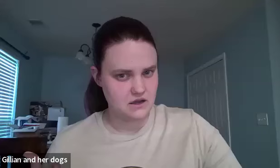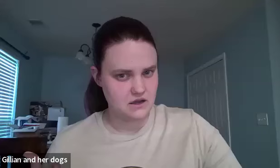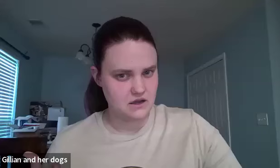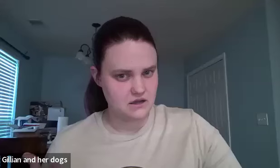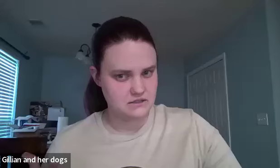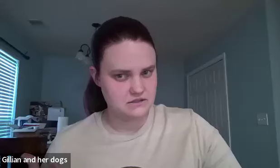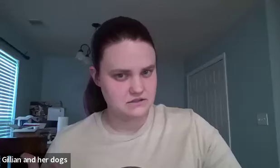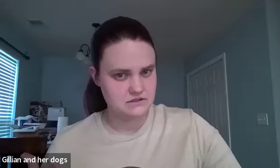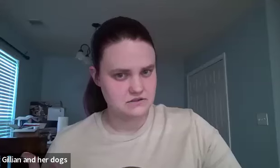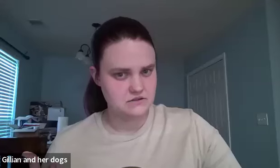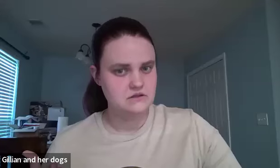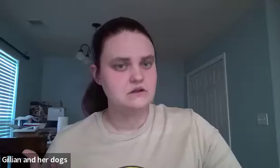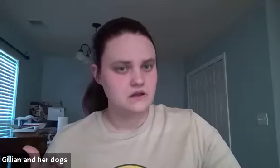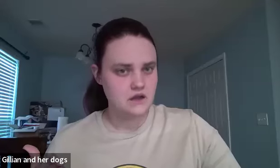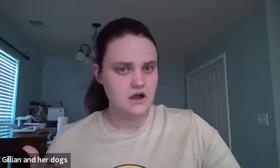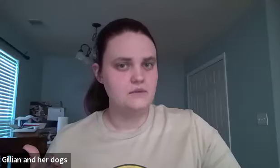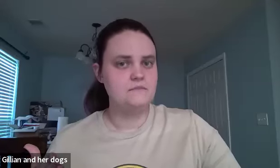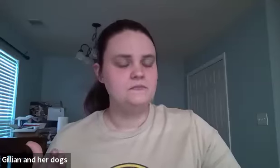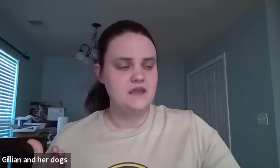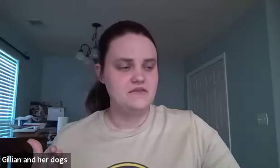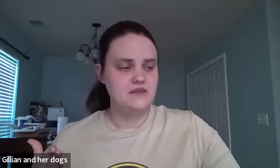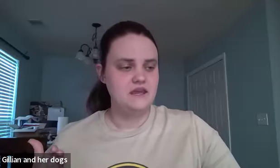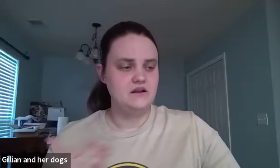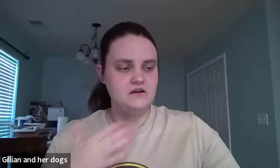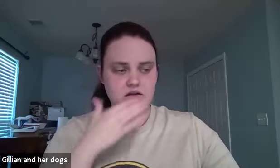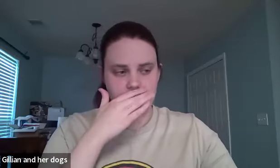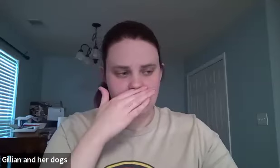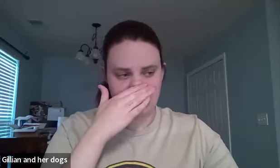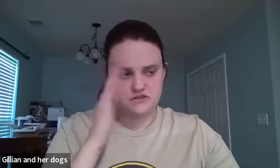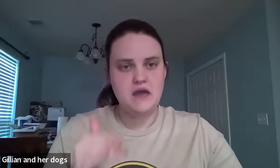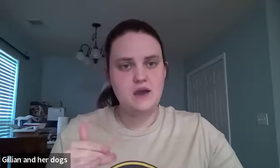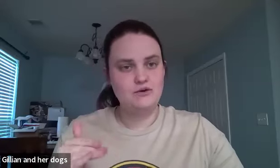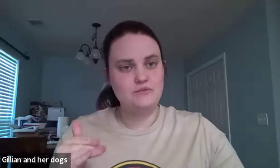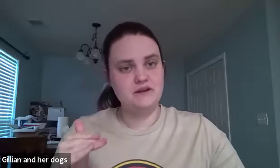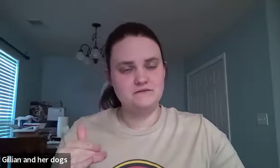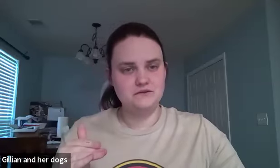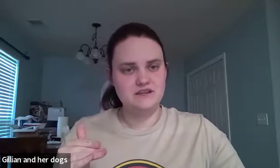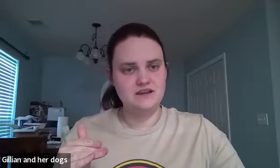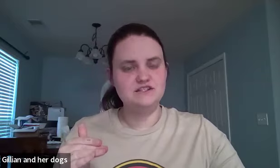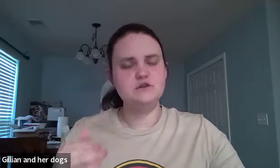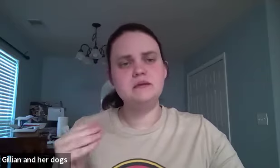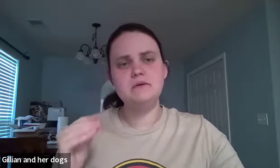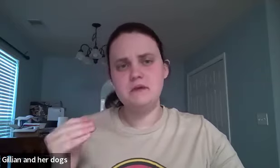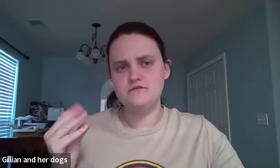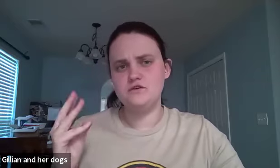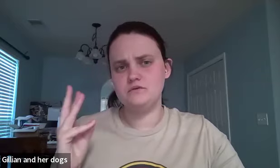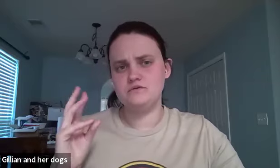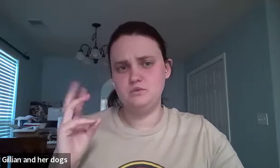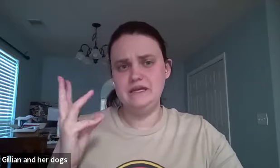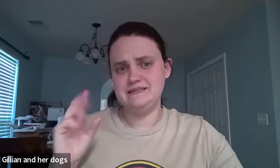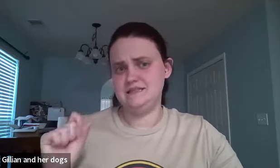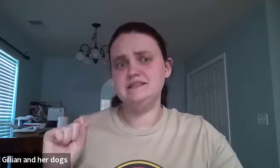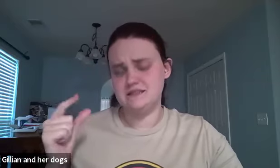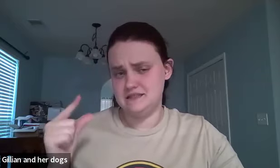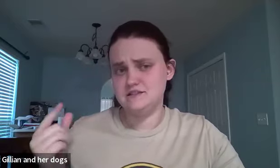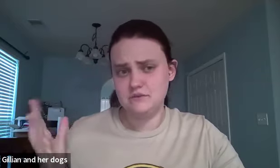animal signs. And then after that will be our food signs. So be prepared for week 6, the 6th